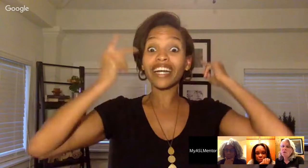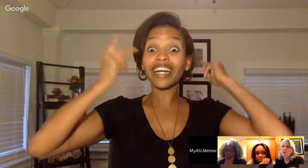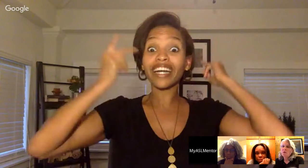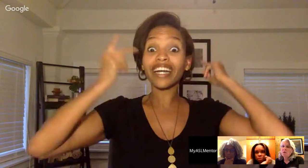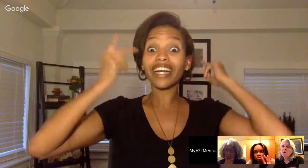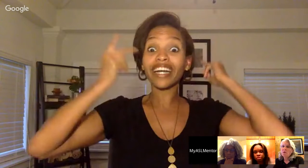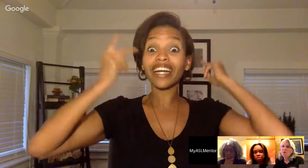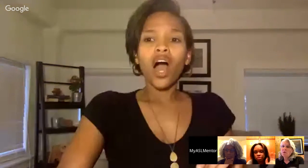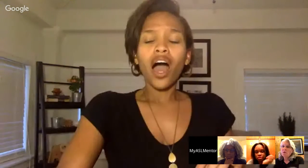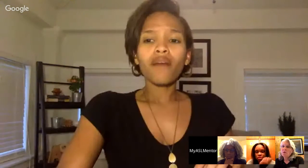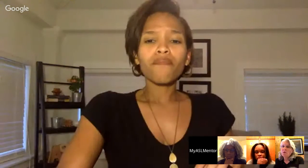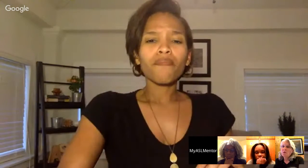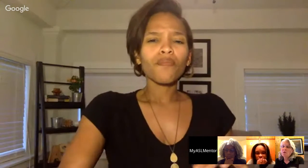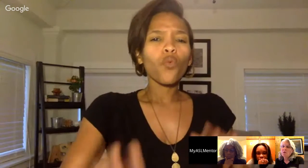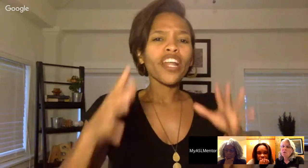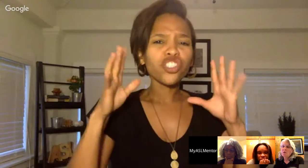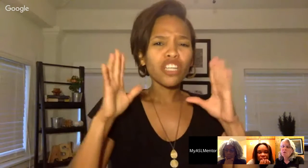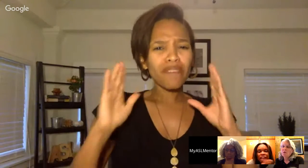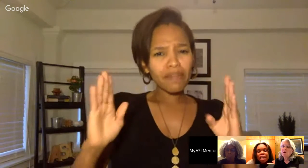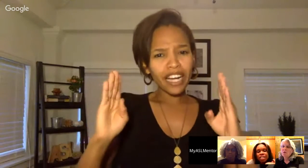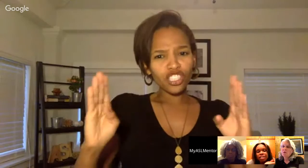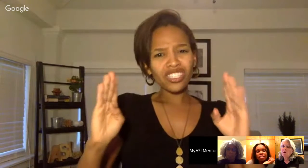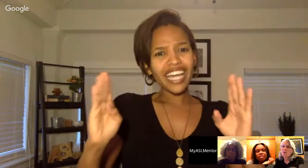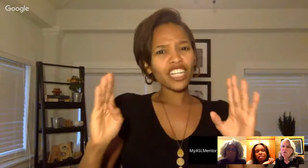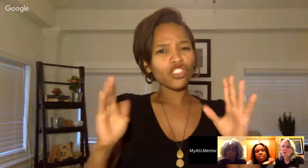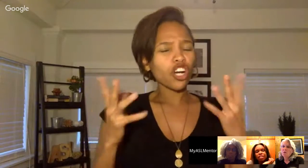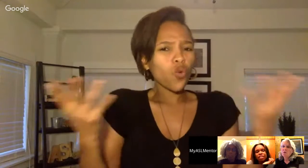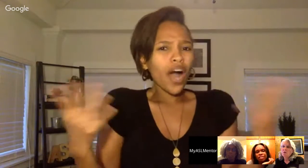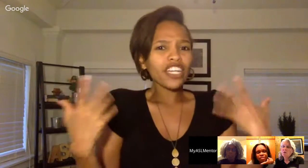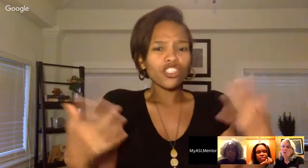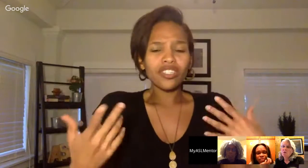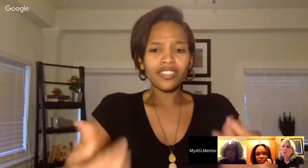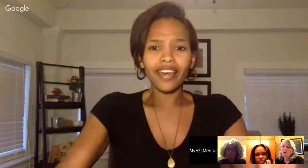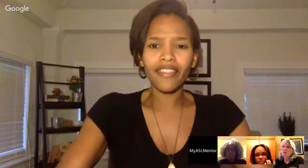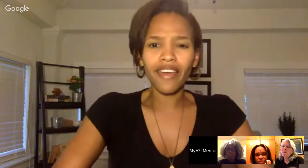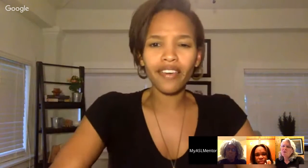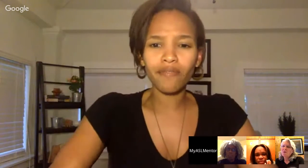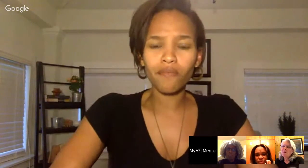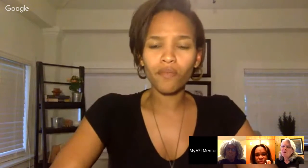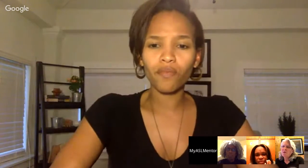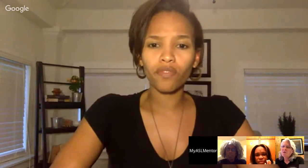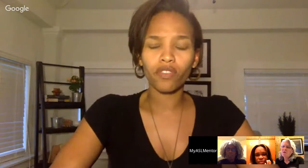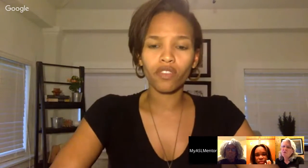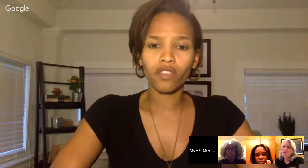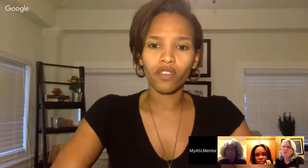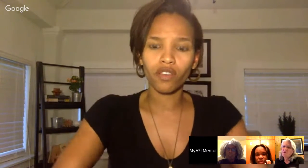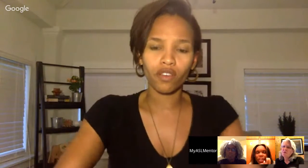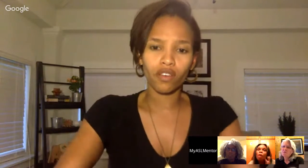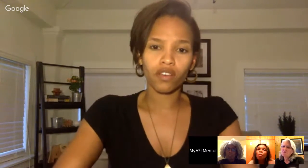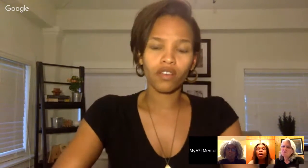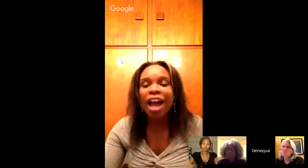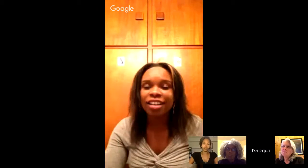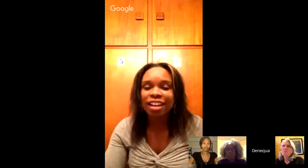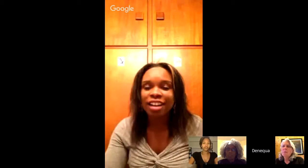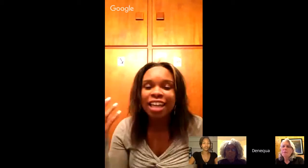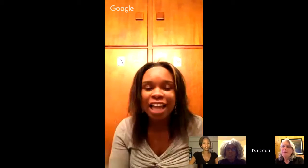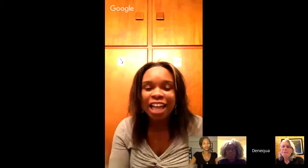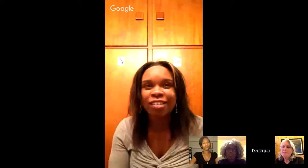So what does she mean by just that chunk? Why is she saying that? Well, I got it.